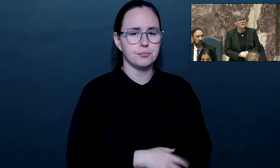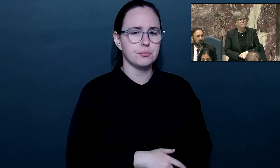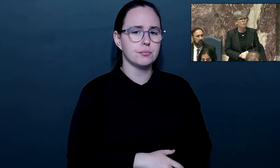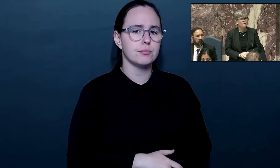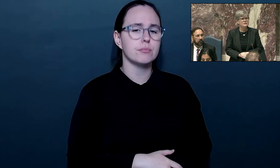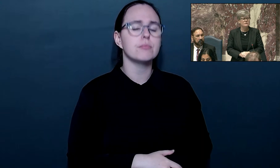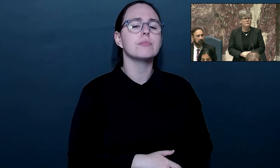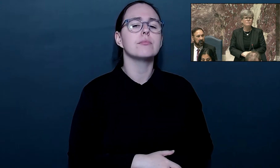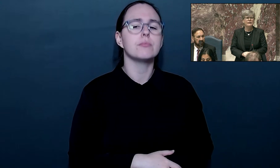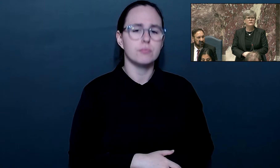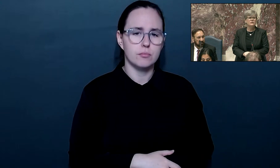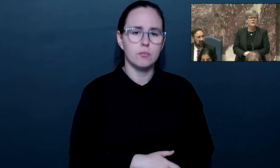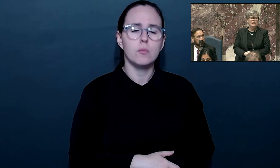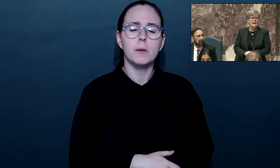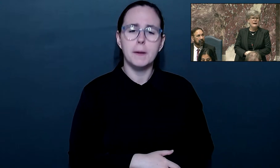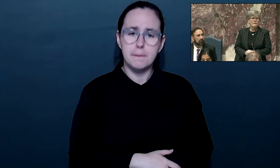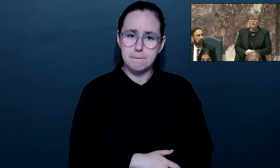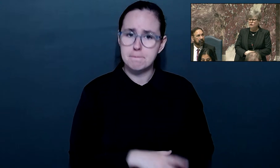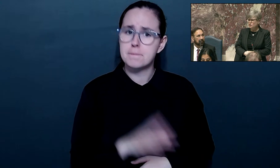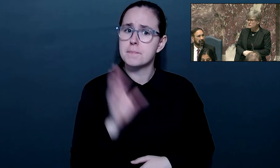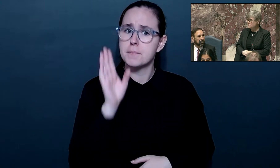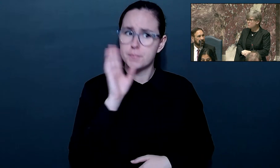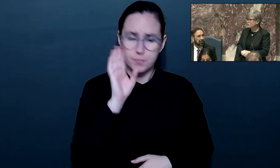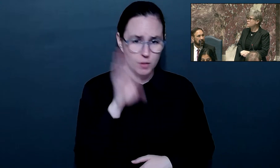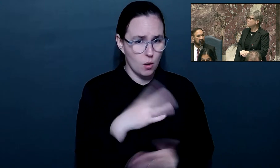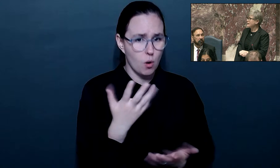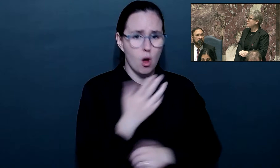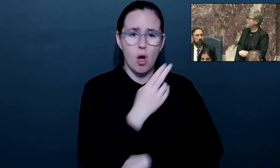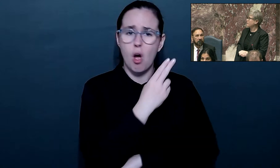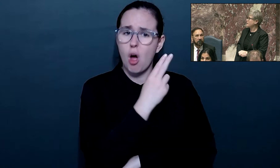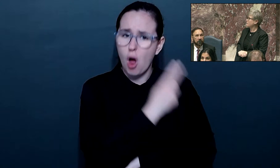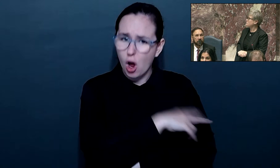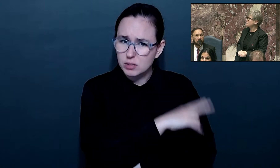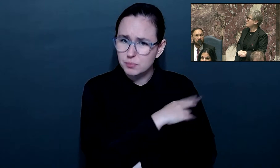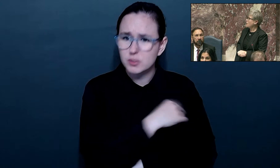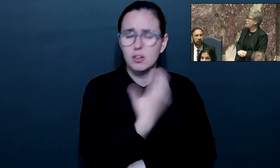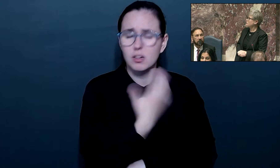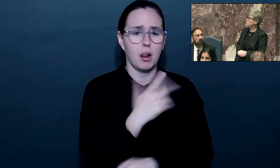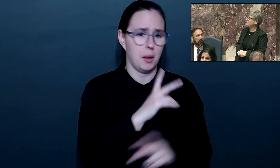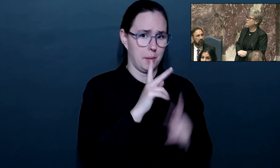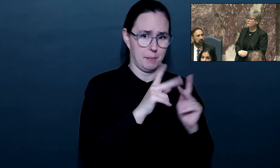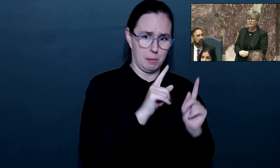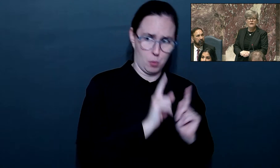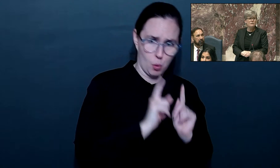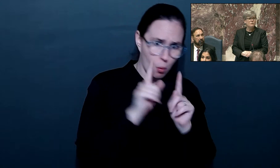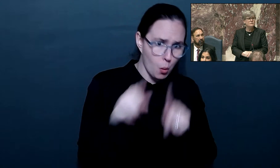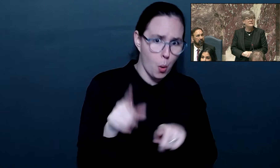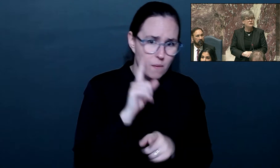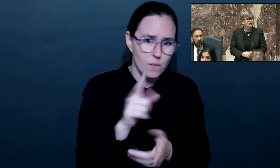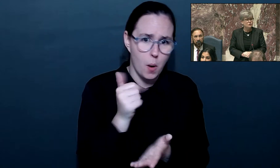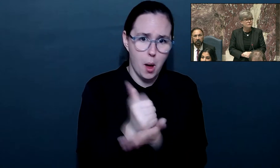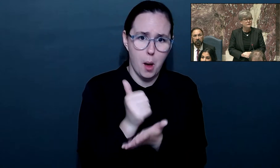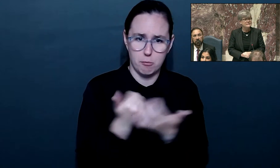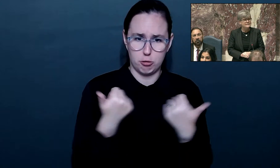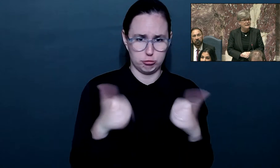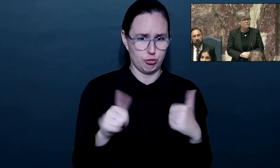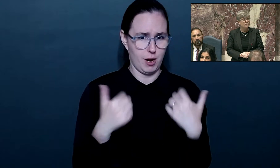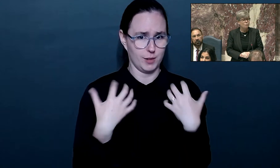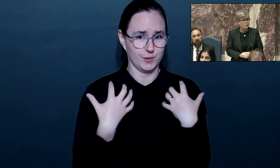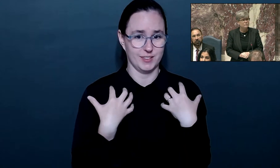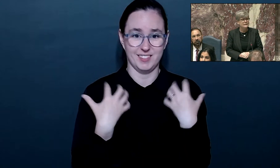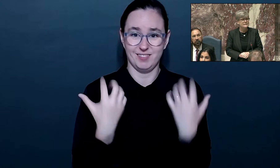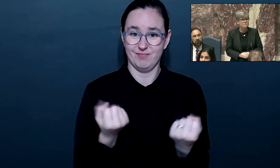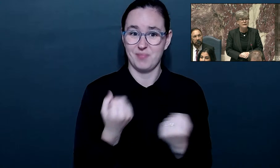help and support to feel better, and that our nurses, who are truly healthcare heroes, are doing their very utmost and deserve a